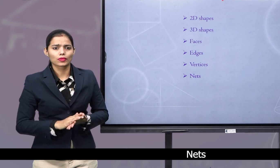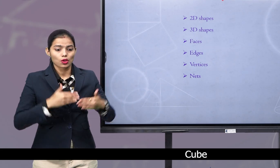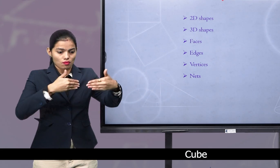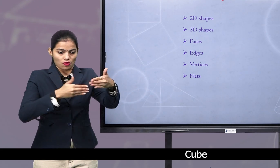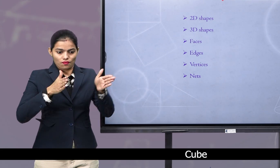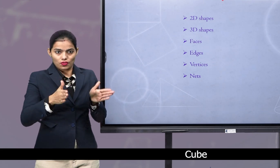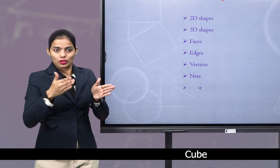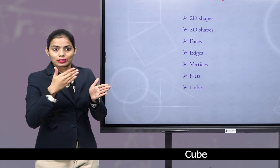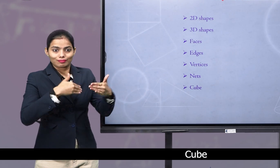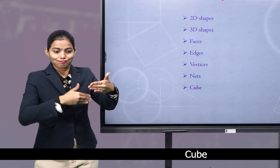cube,